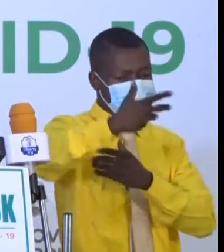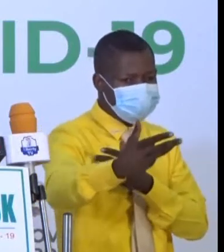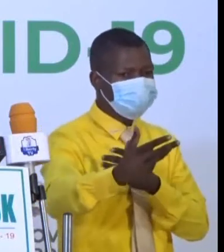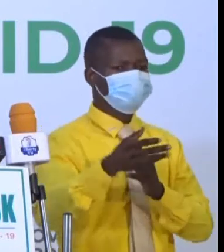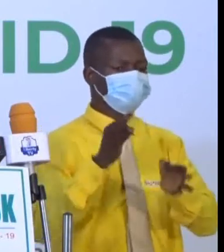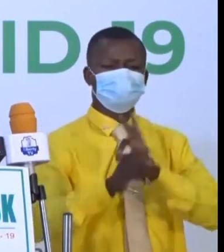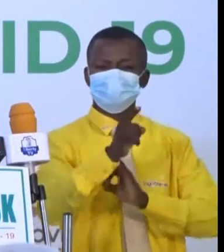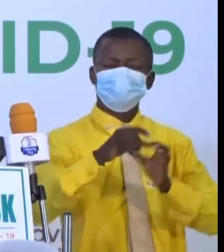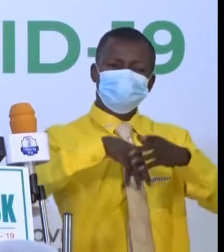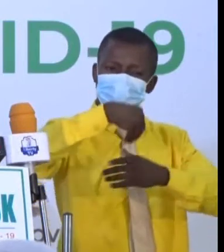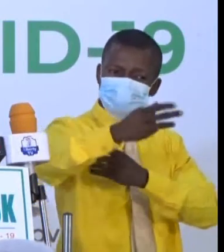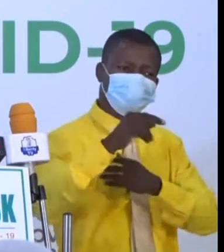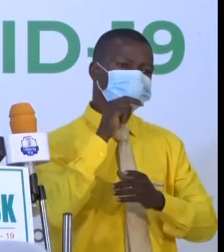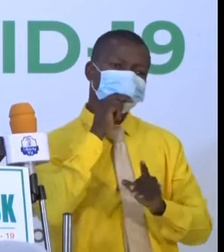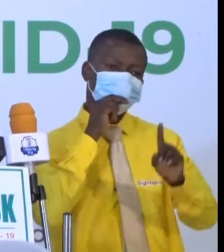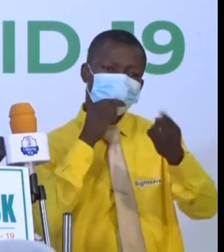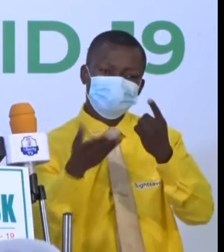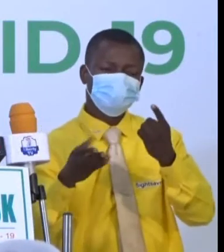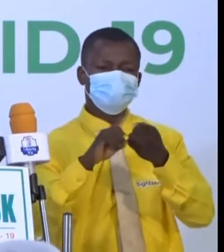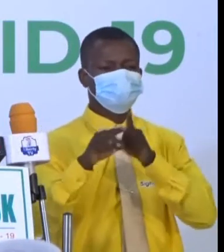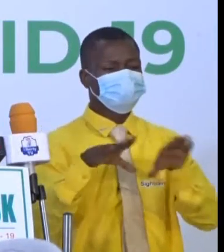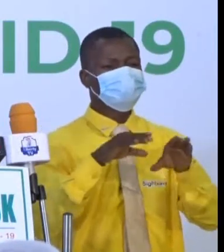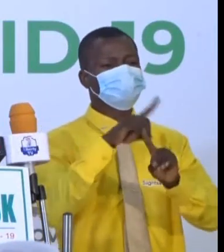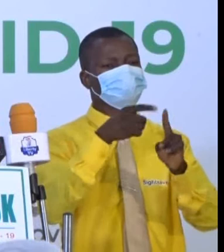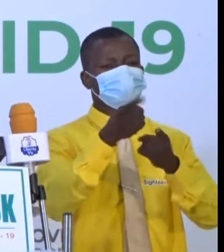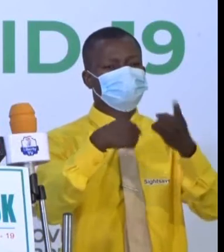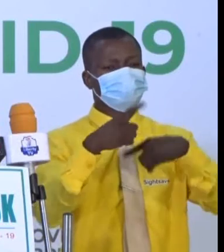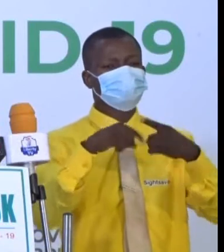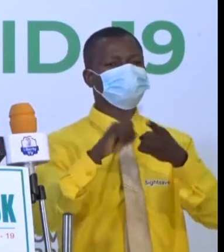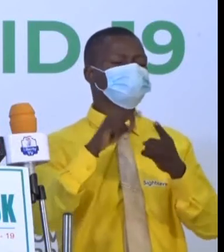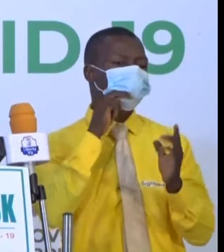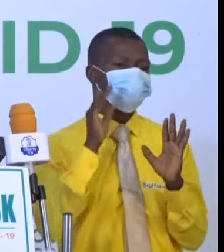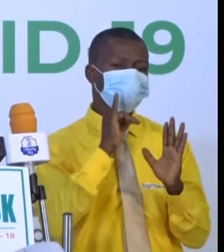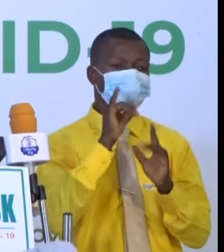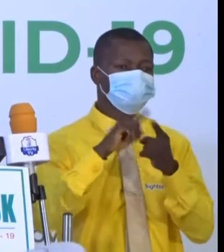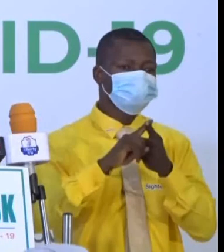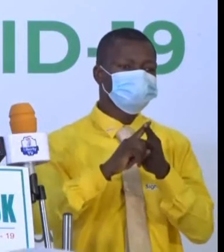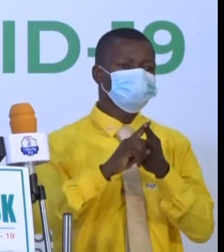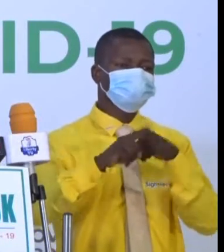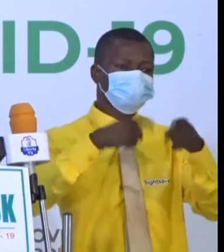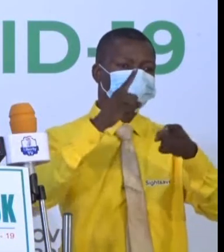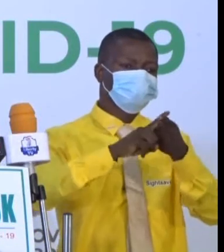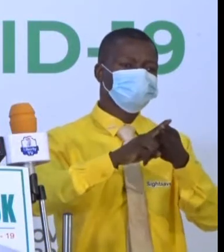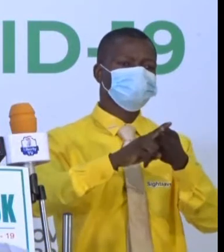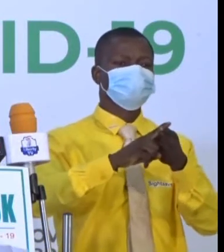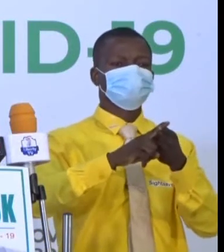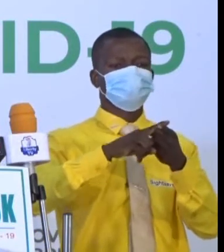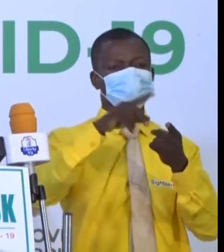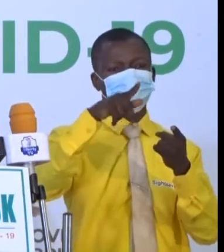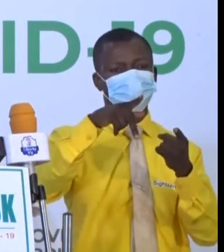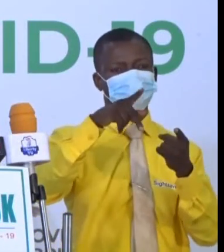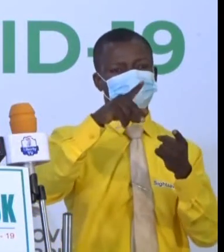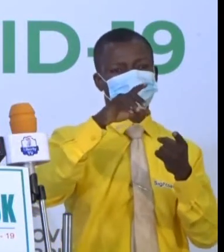outside Nigeria, the first step you need to do when you are coming into the country is to go and have a